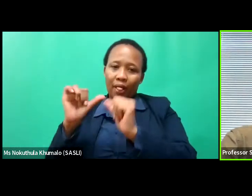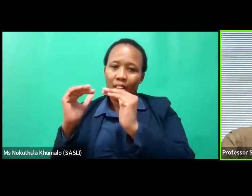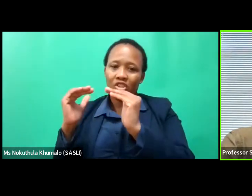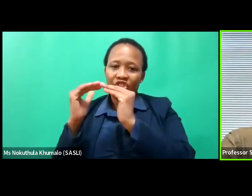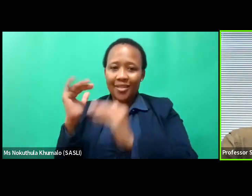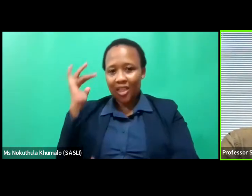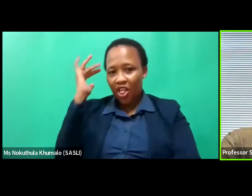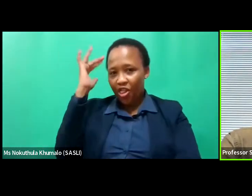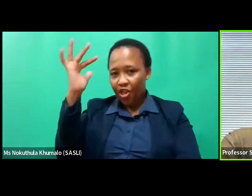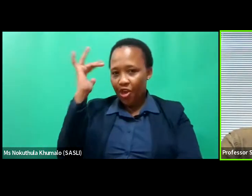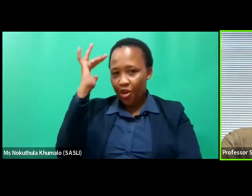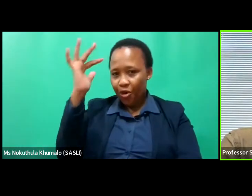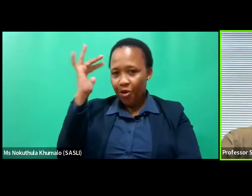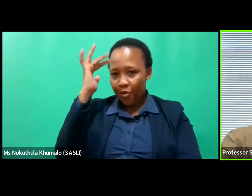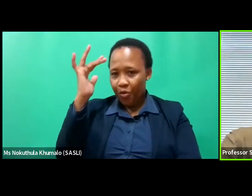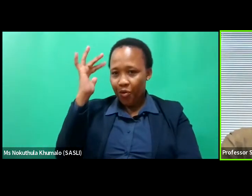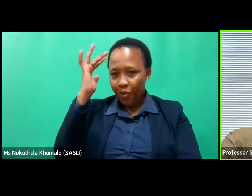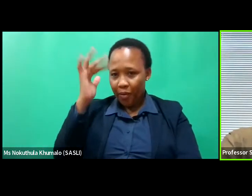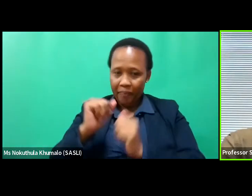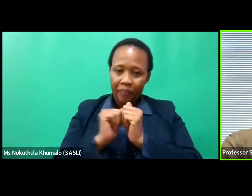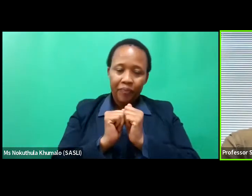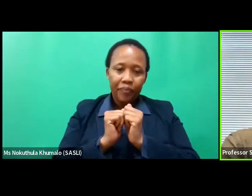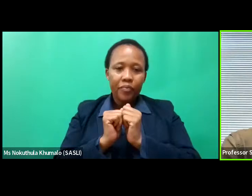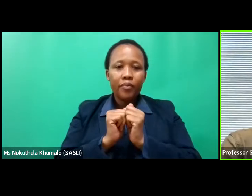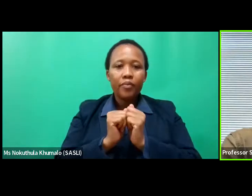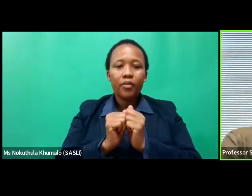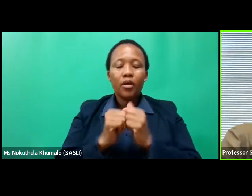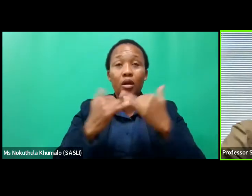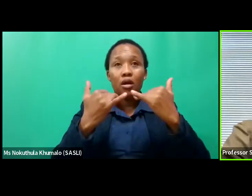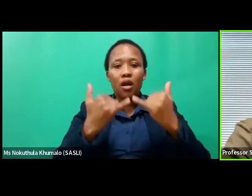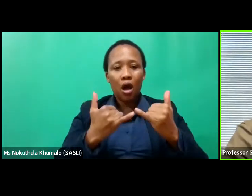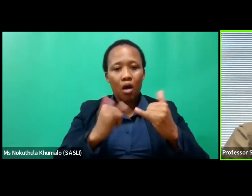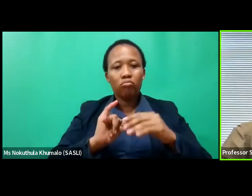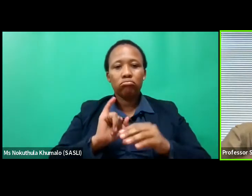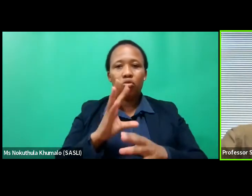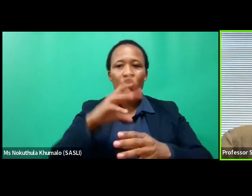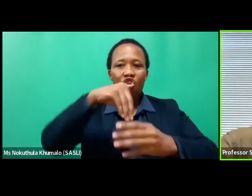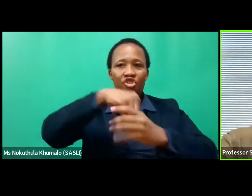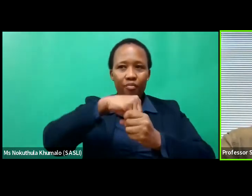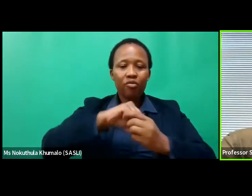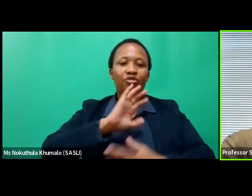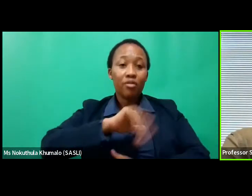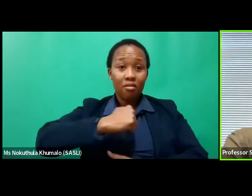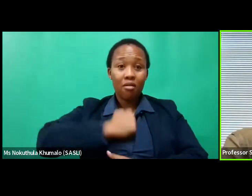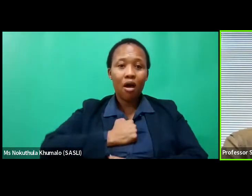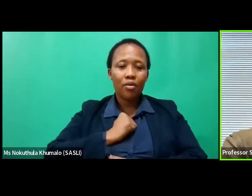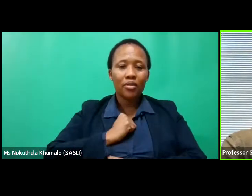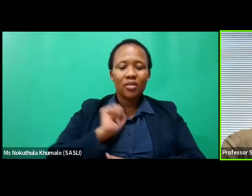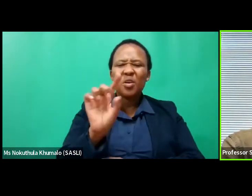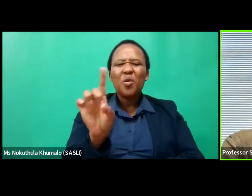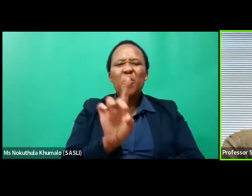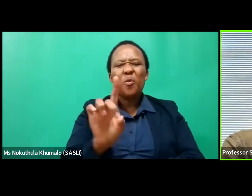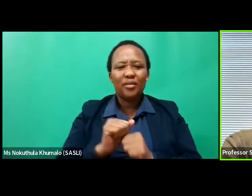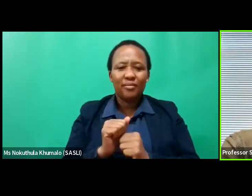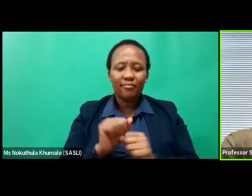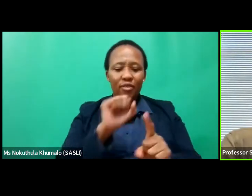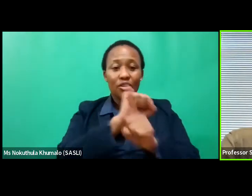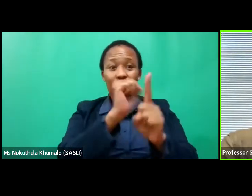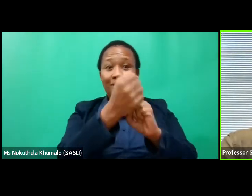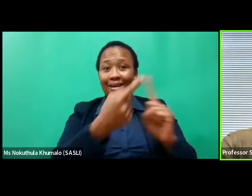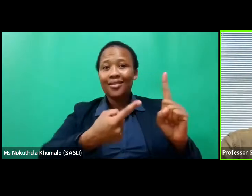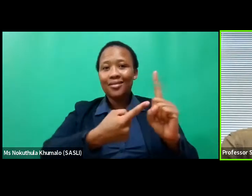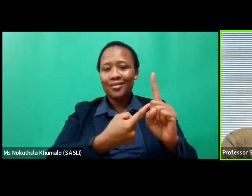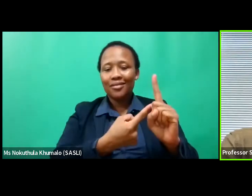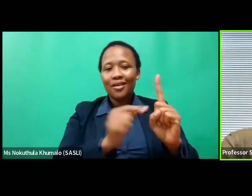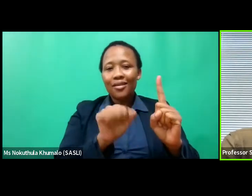let's talk about this in terms of what is our contribution? What is our contribution to this society?